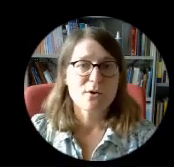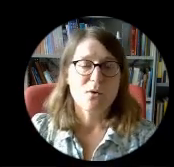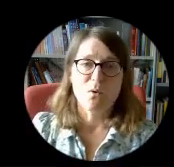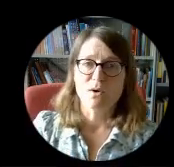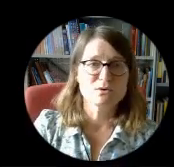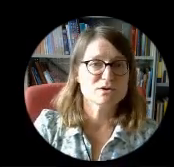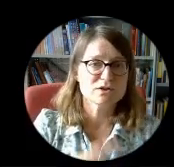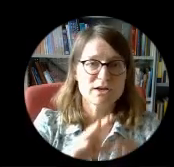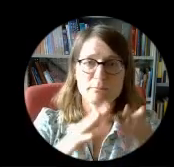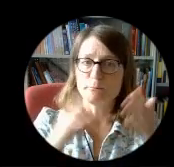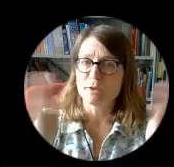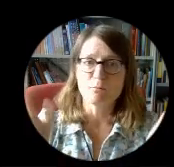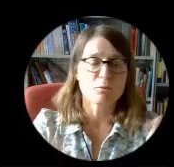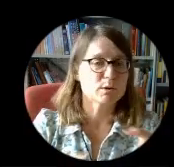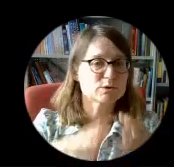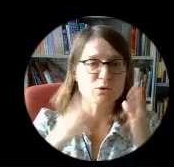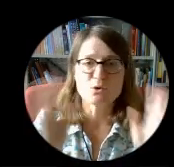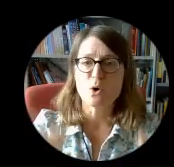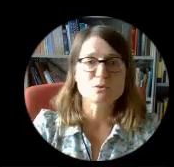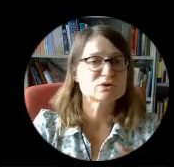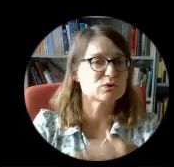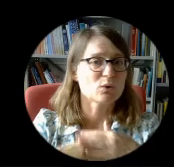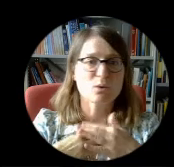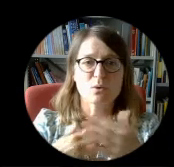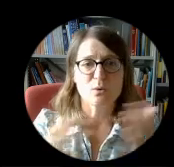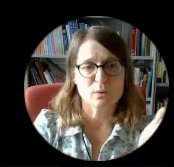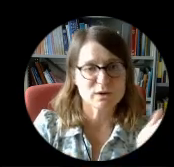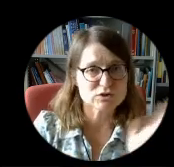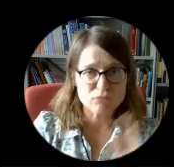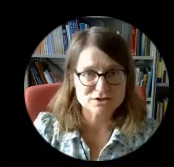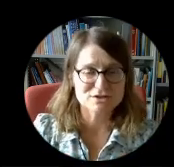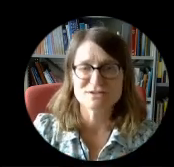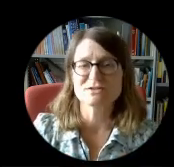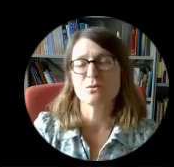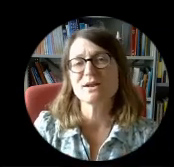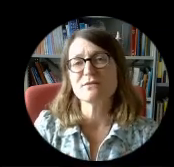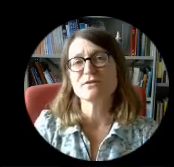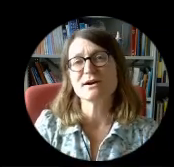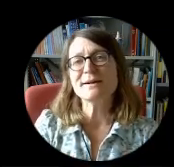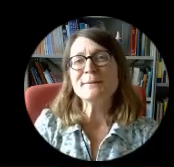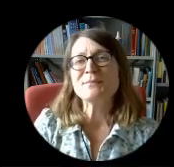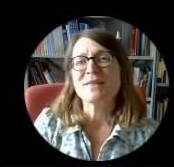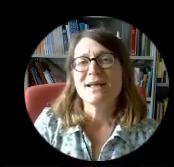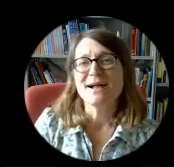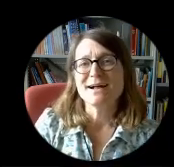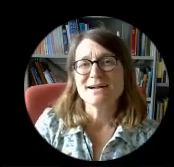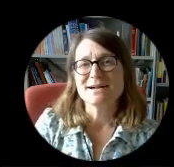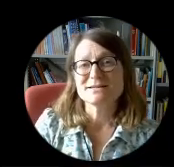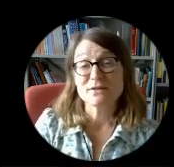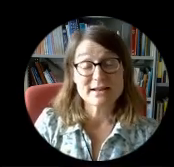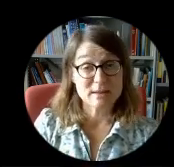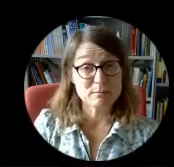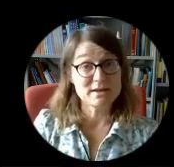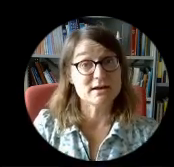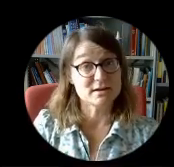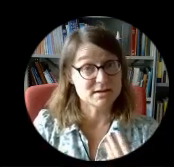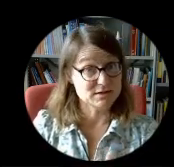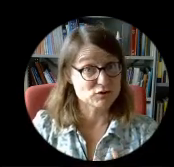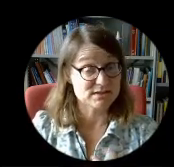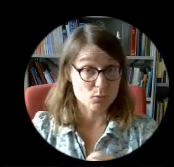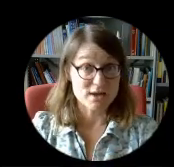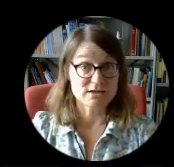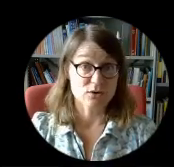language, or do you see billboards or notes or instructions or whatever? So that can be